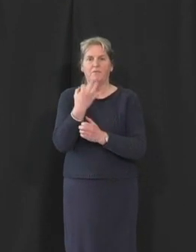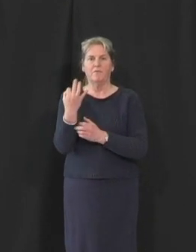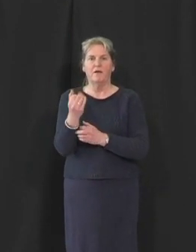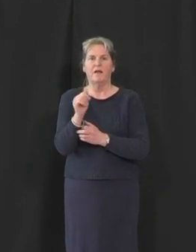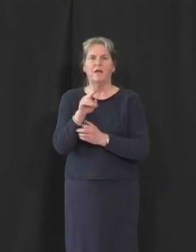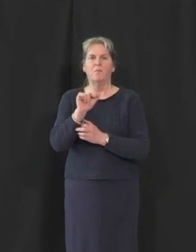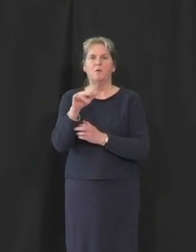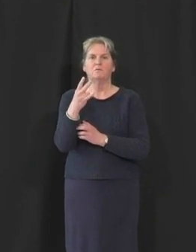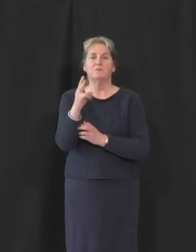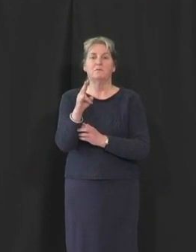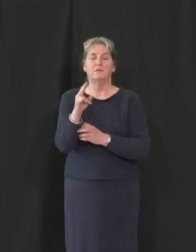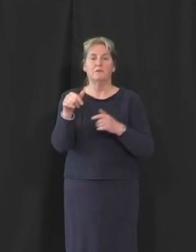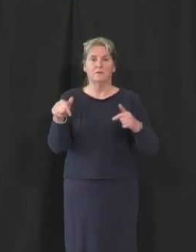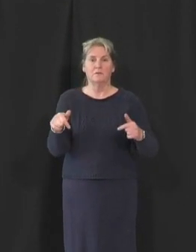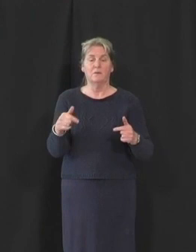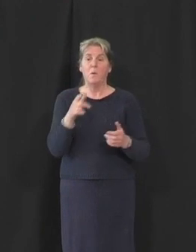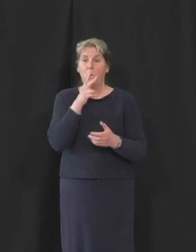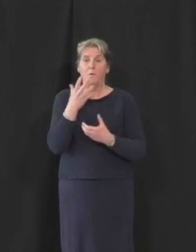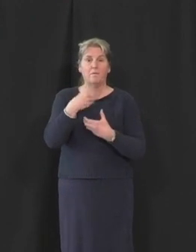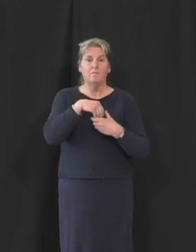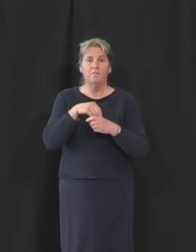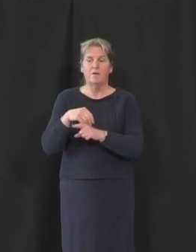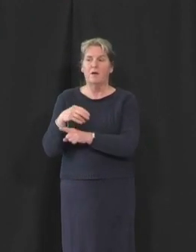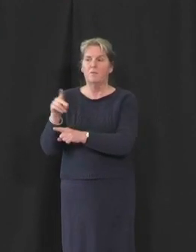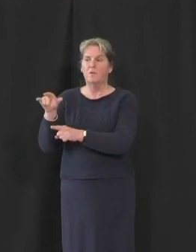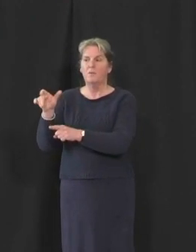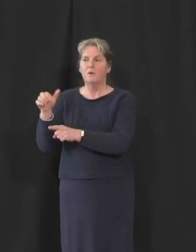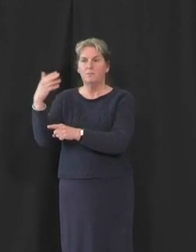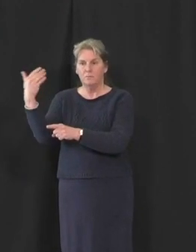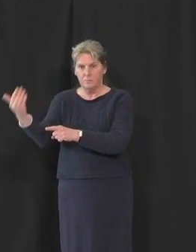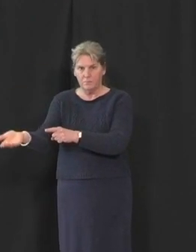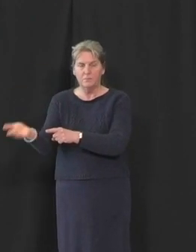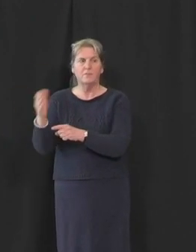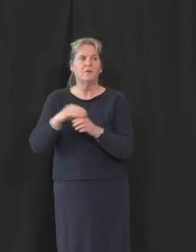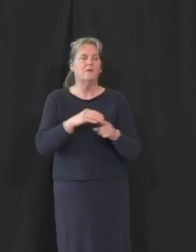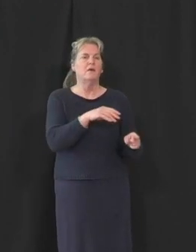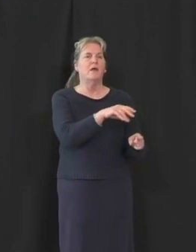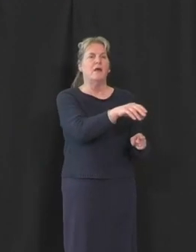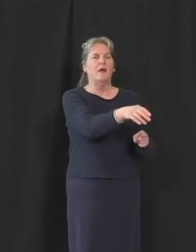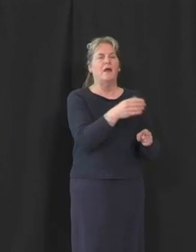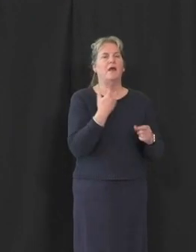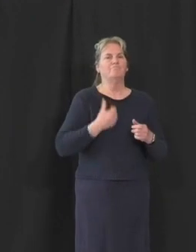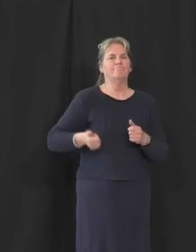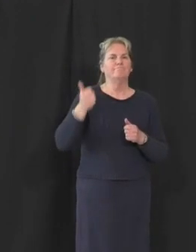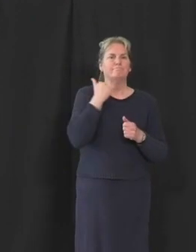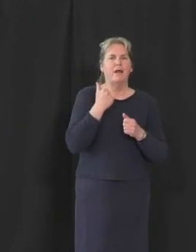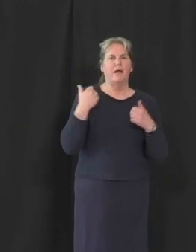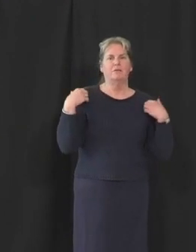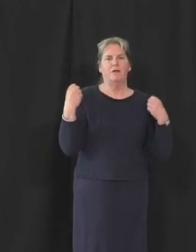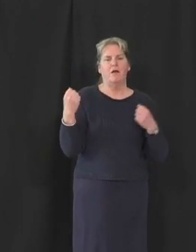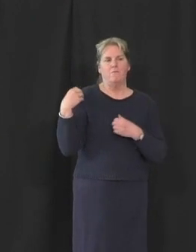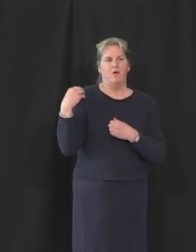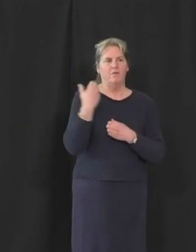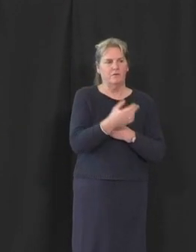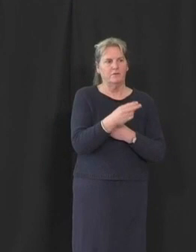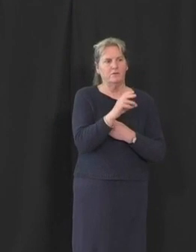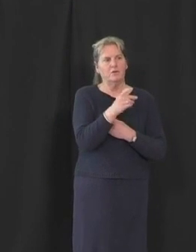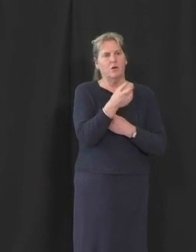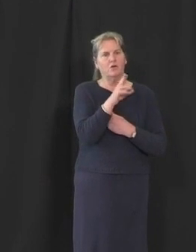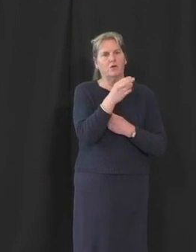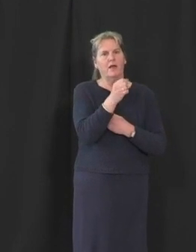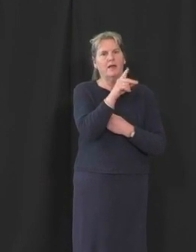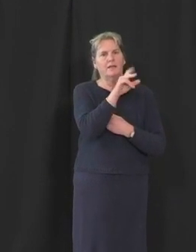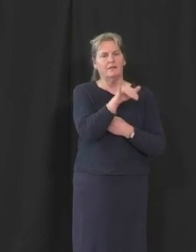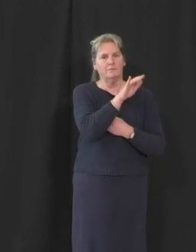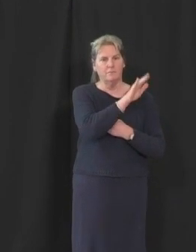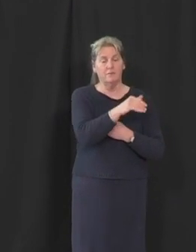April 17th. We are joined today by Yukon Premier Sandy Silver and Yukon's Chief Medical Officer of Health, Dr. Brendan Hanley.